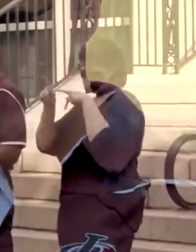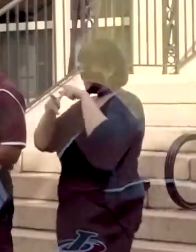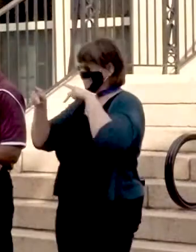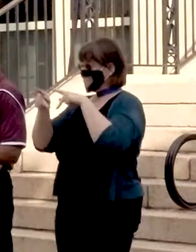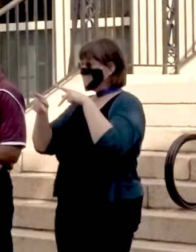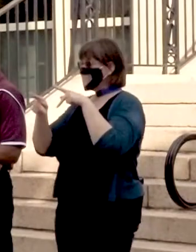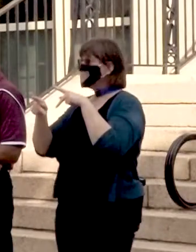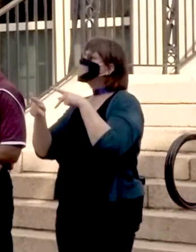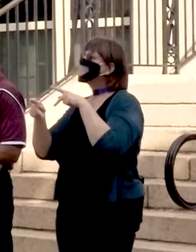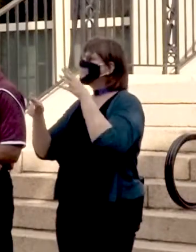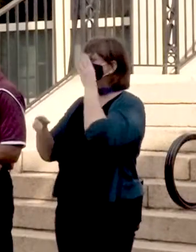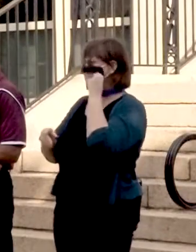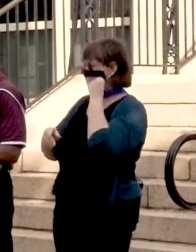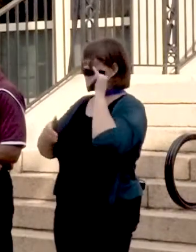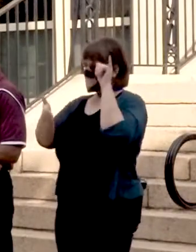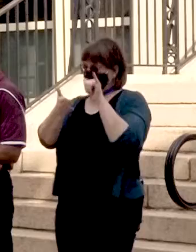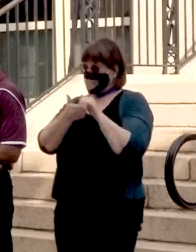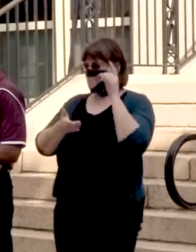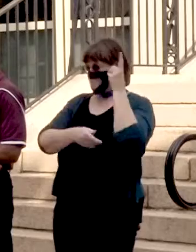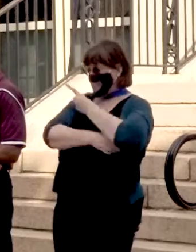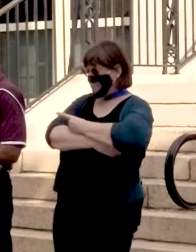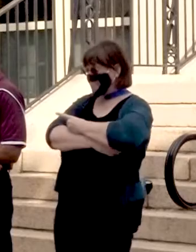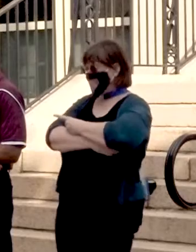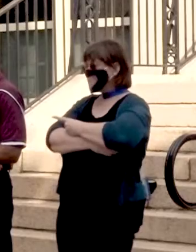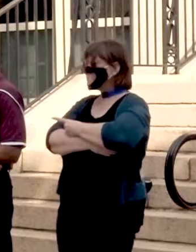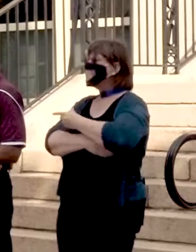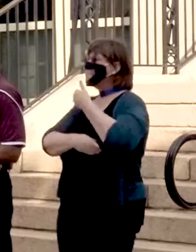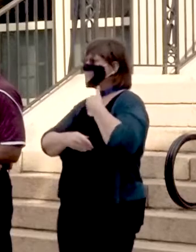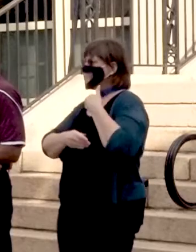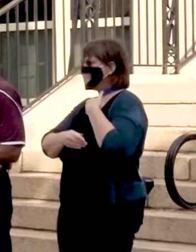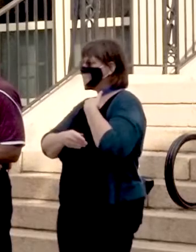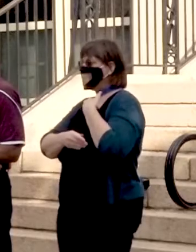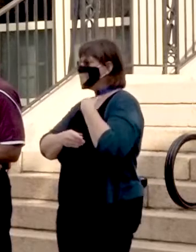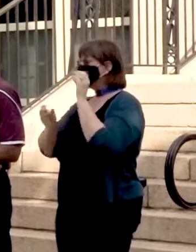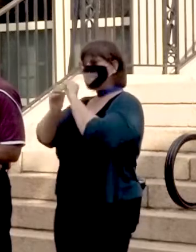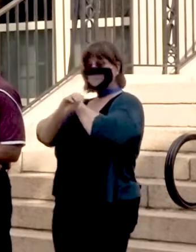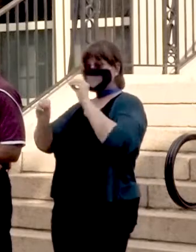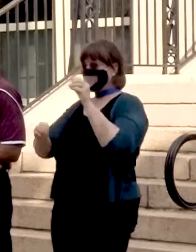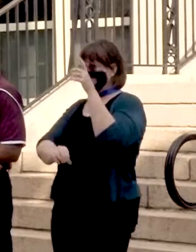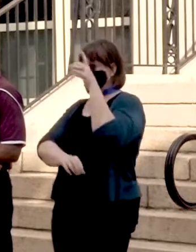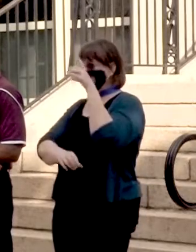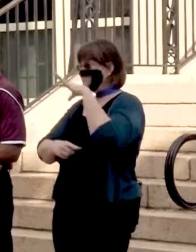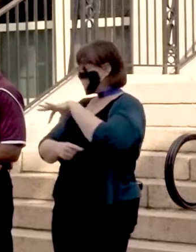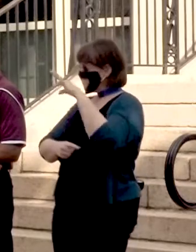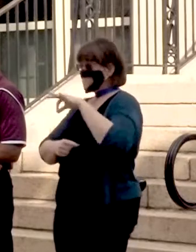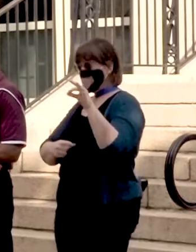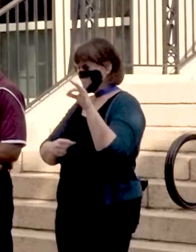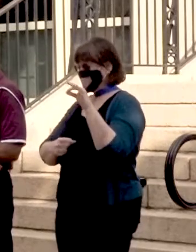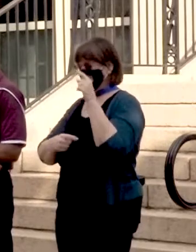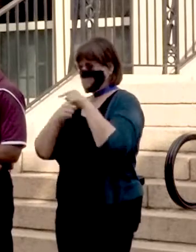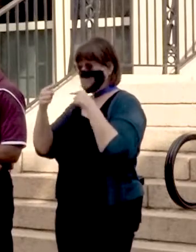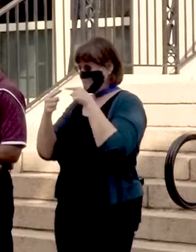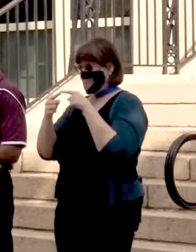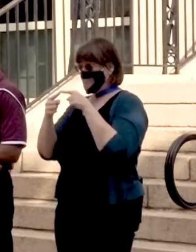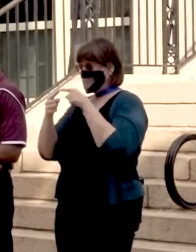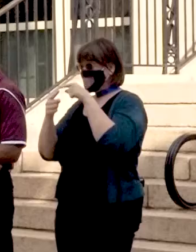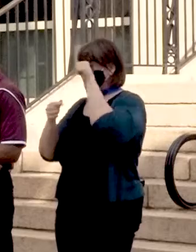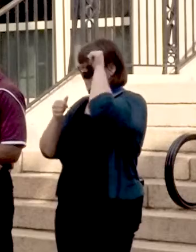have a choice about what, do not have a choice about whether or not we remember. The